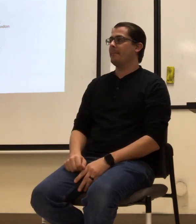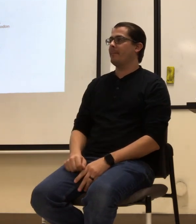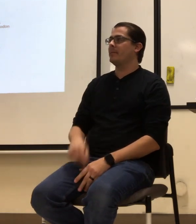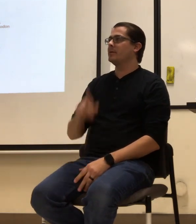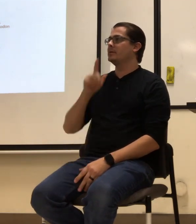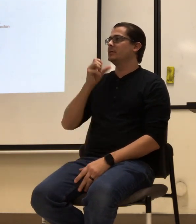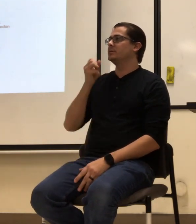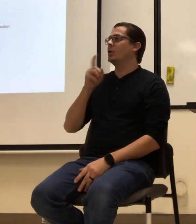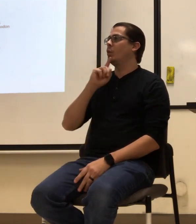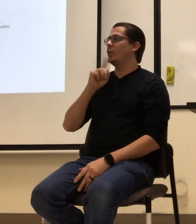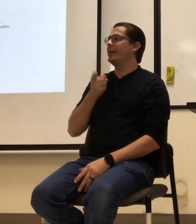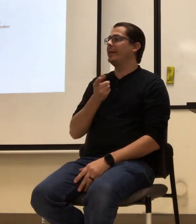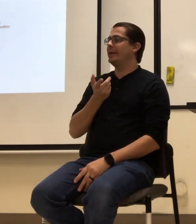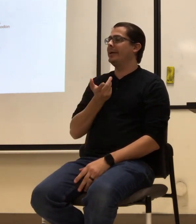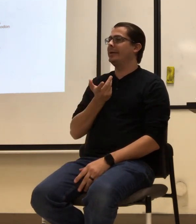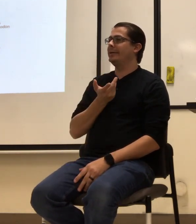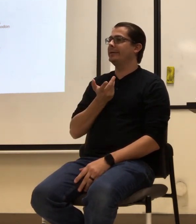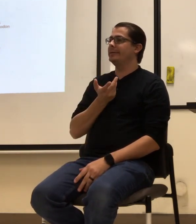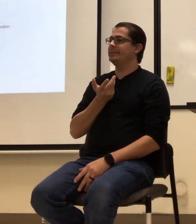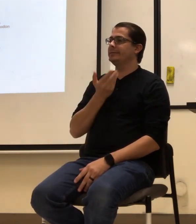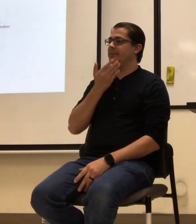basically,